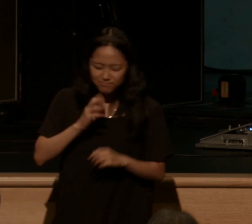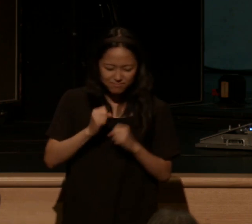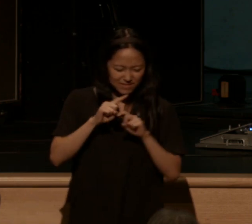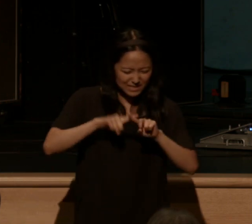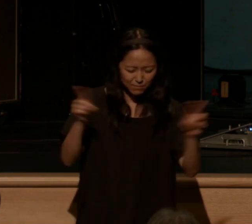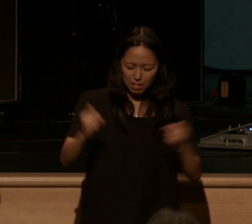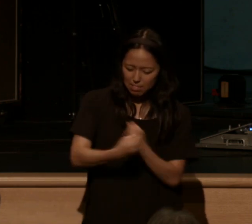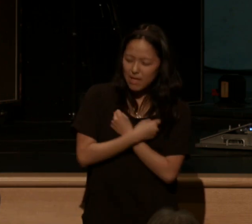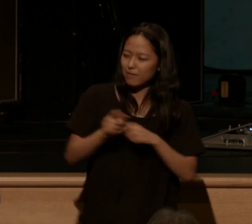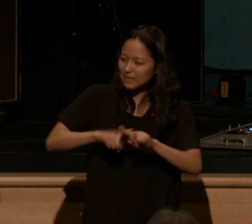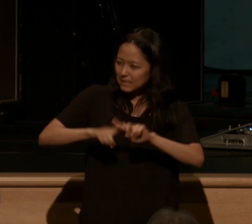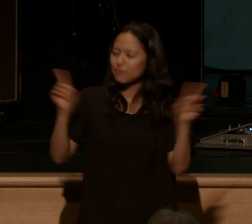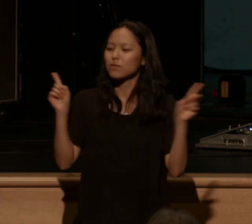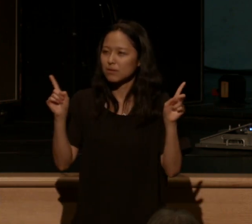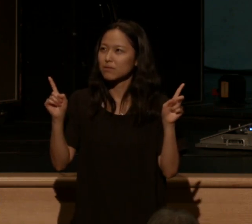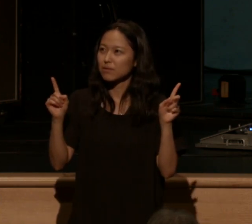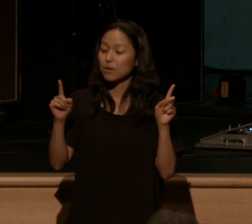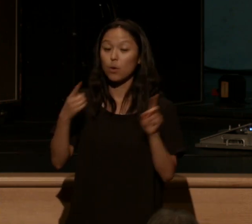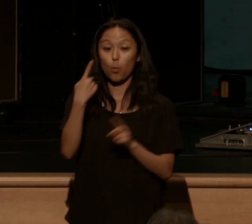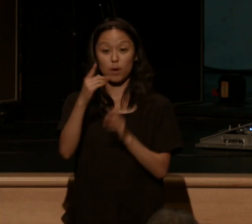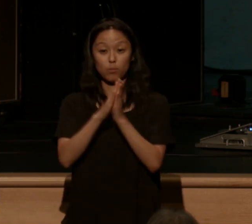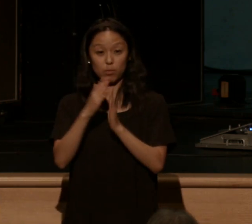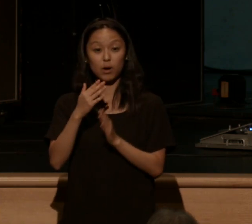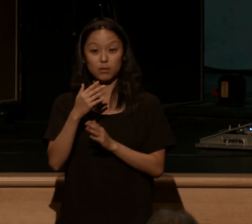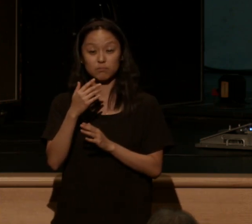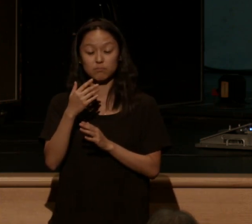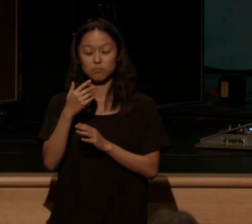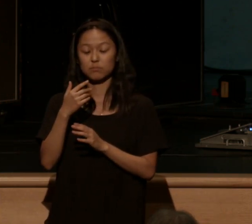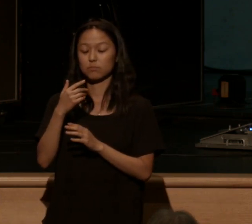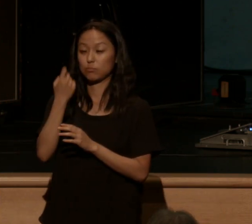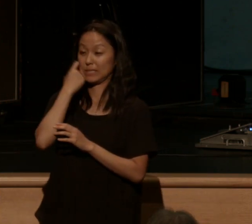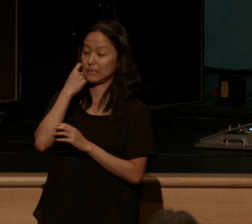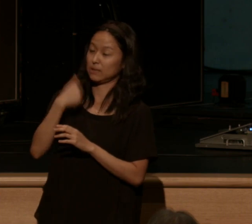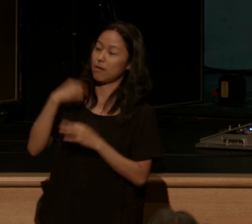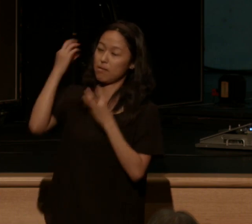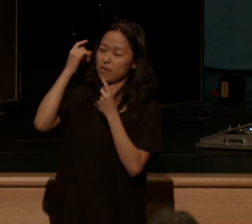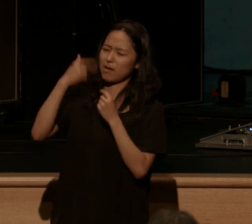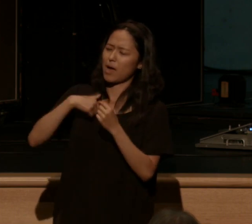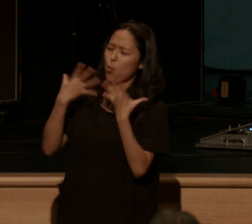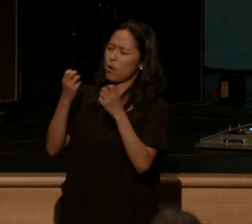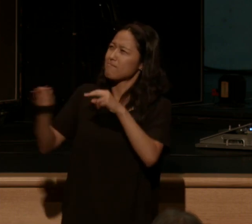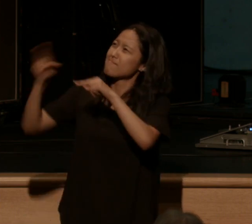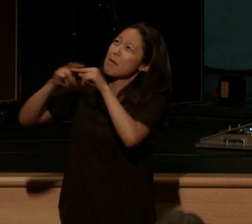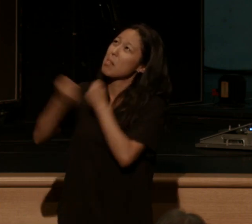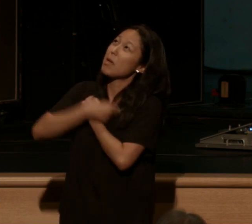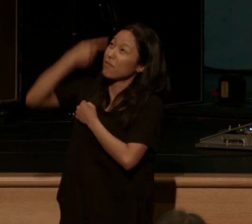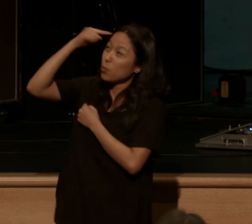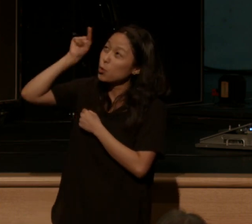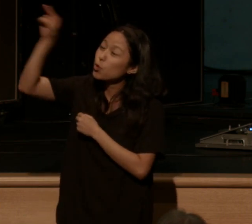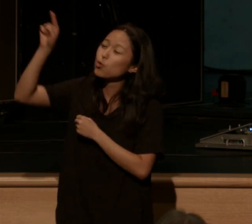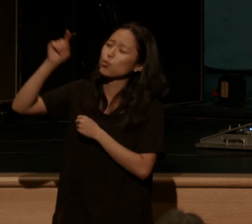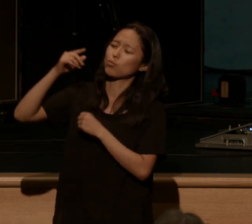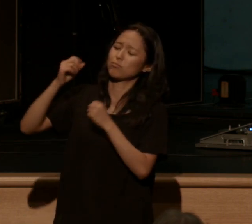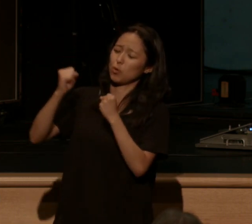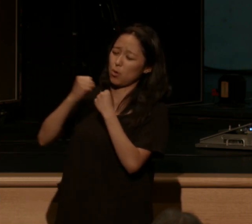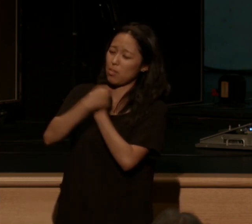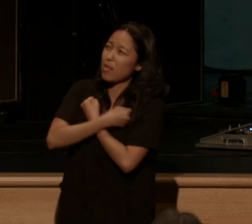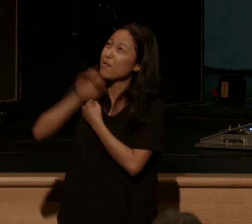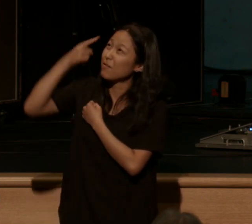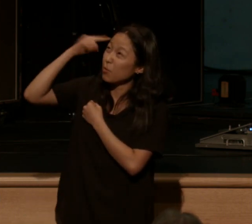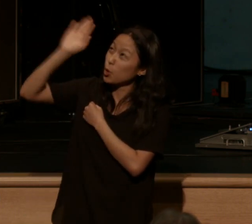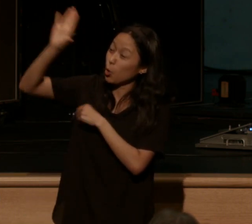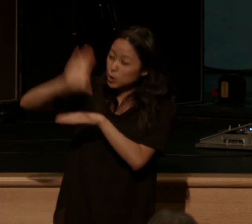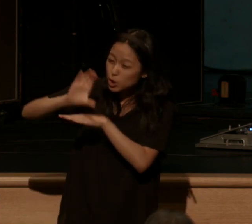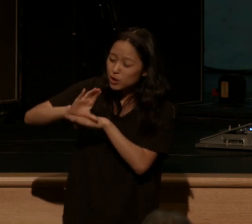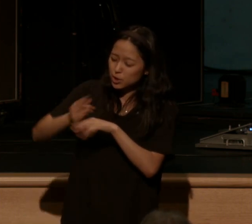differently. A prayer that God has given me in recent days and weeks is very simple. God, I want a greater love for you. I want a greater love for your church. I want a greater